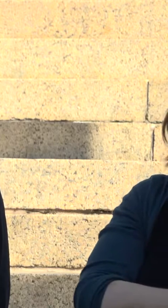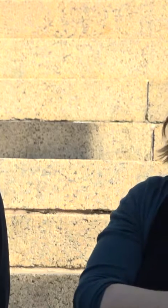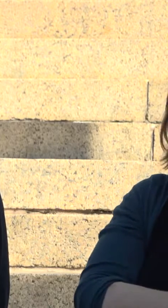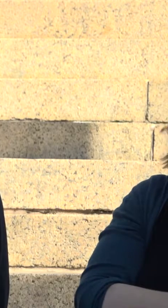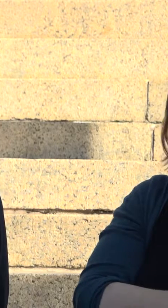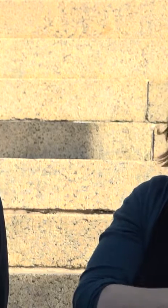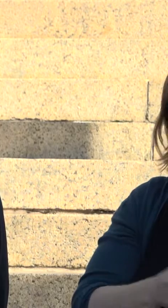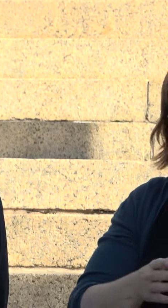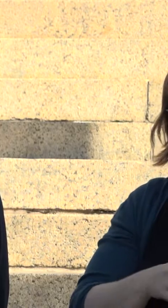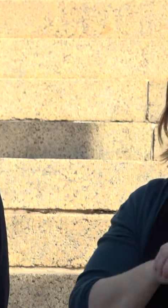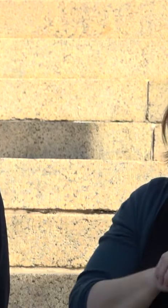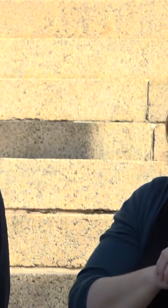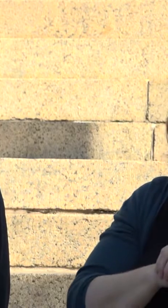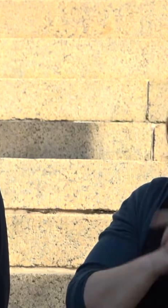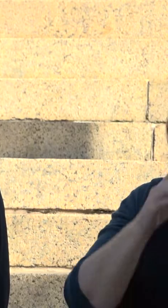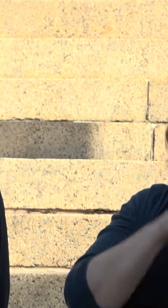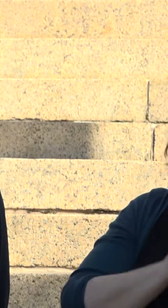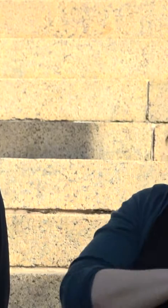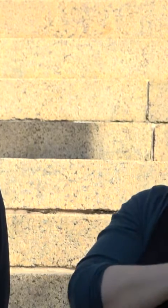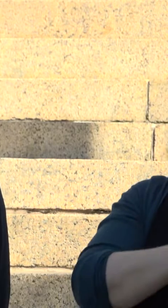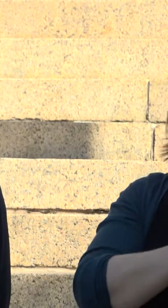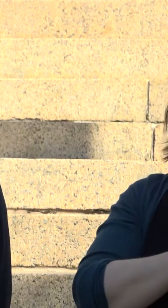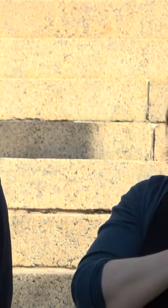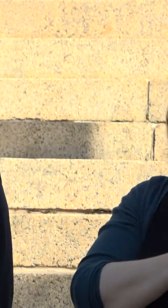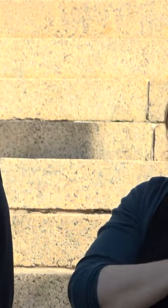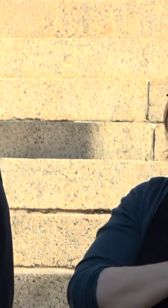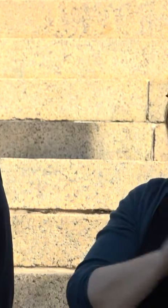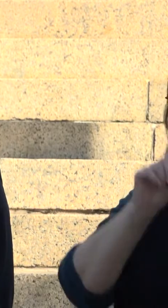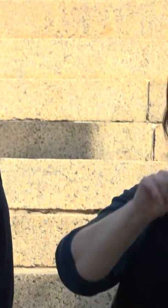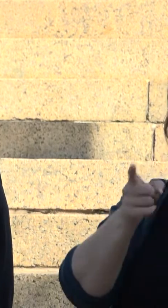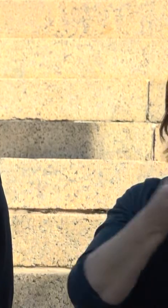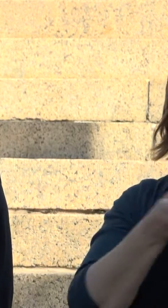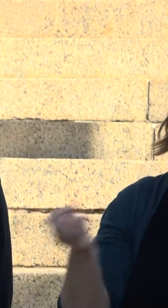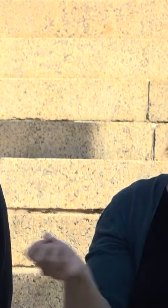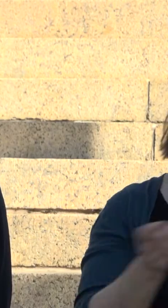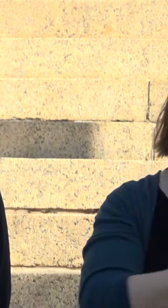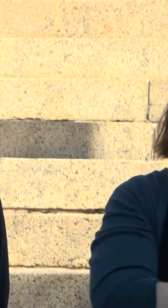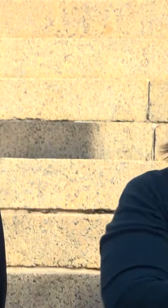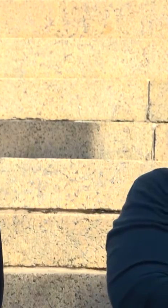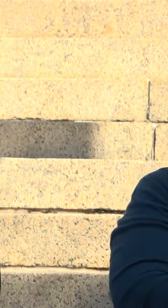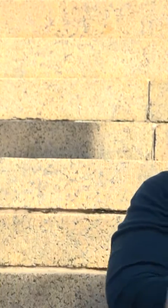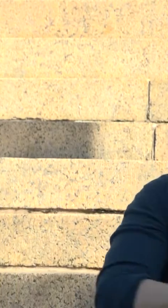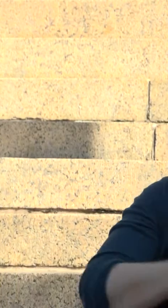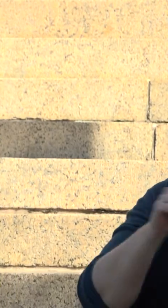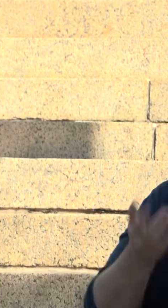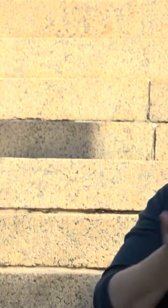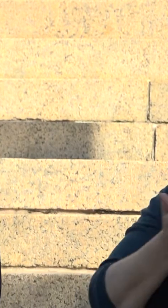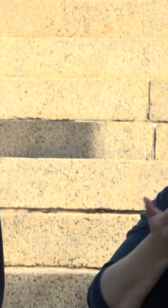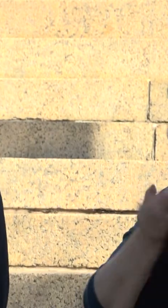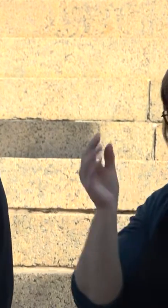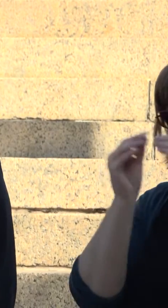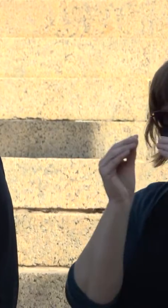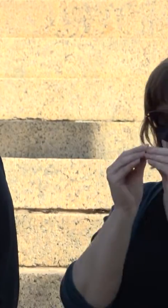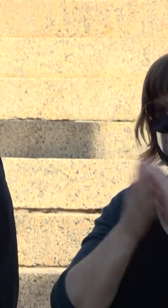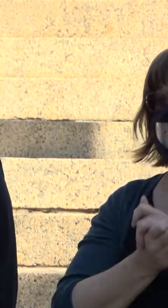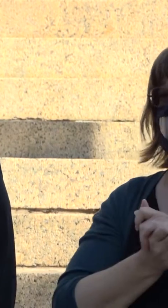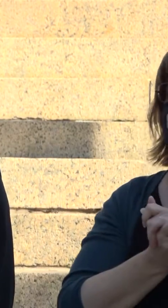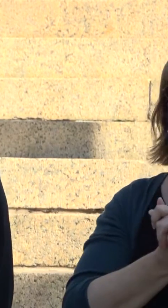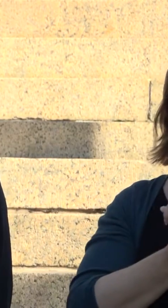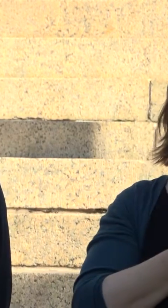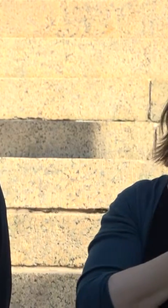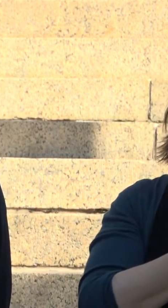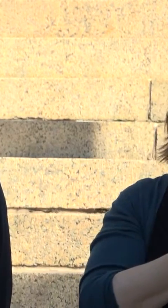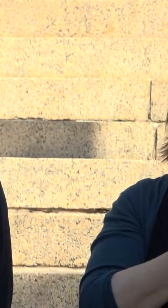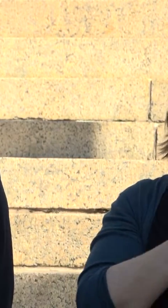sleeping, got up the next morning, and my roommate and I decided to head back home. There was nothing more we can do. And on the way